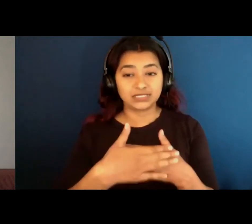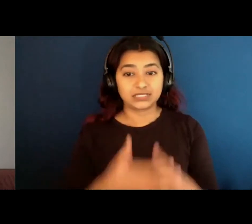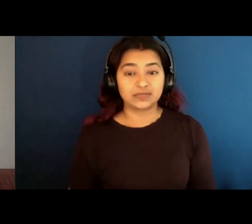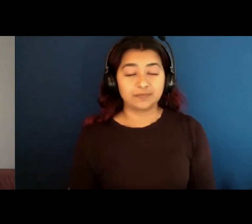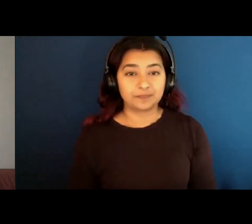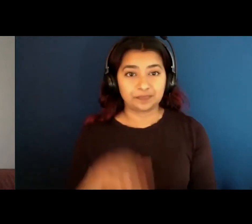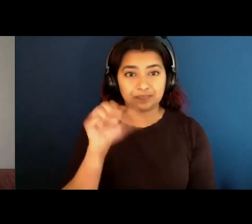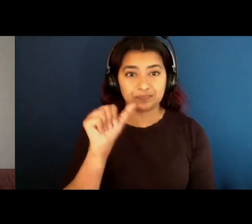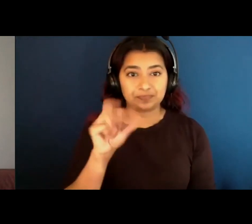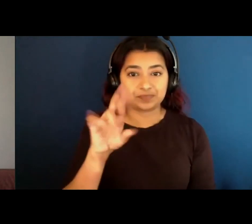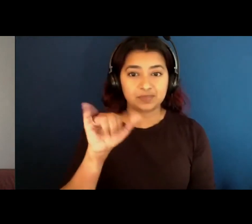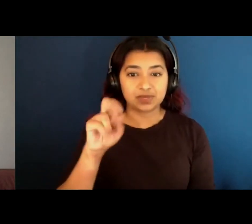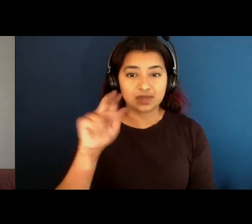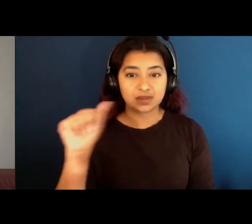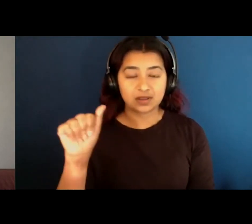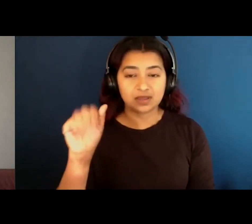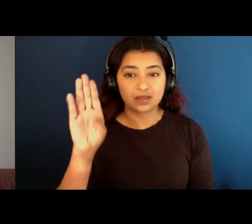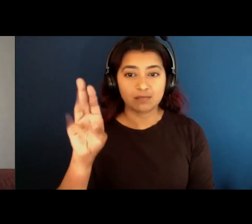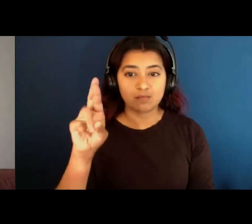Ariana Brown.